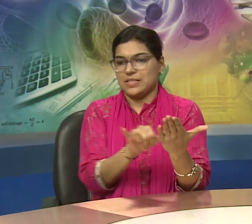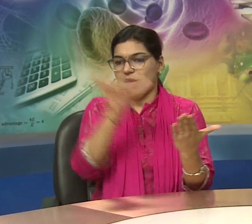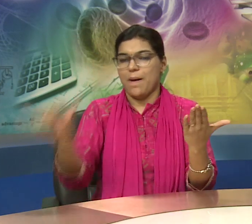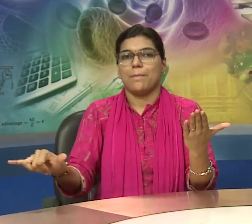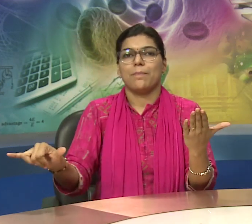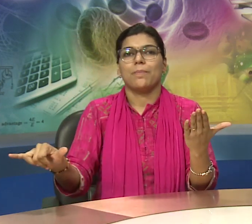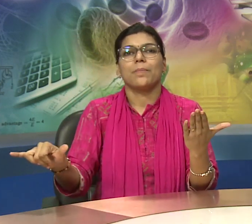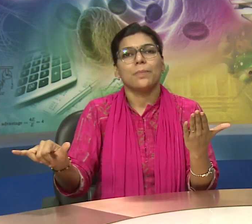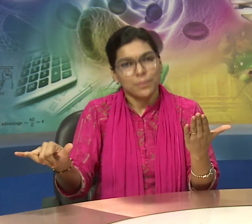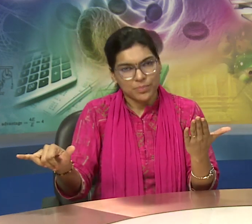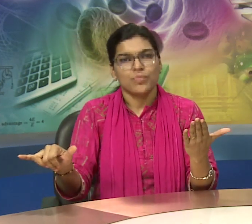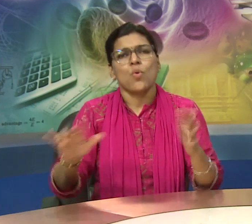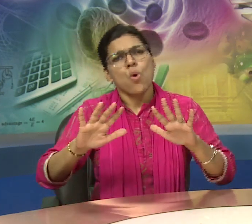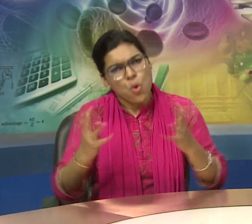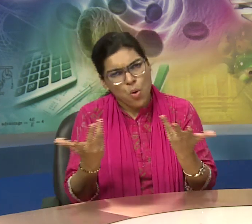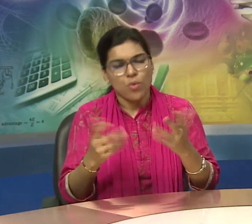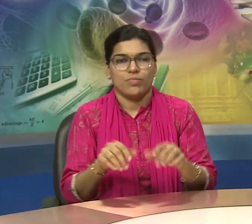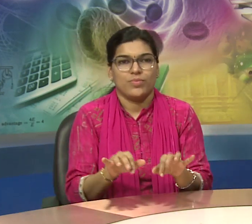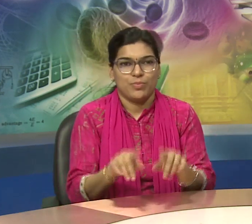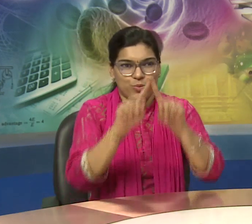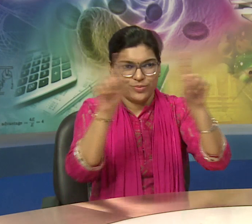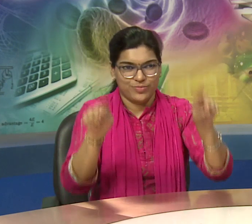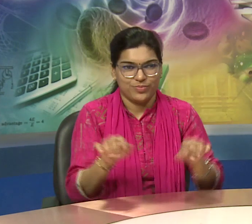We can keep the soft copy